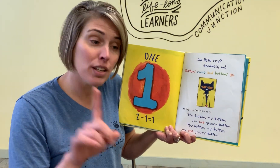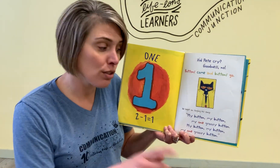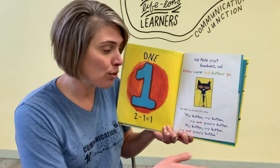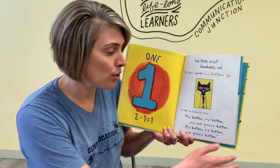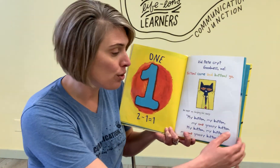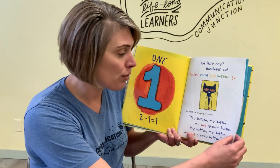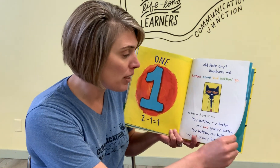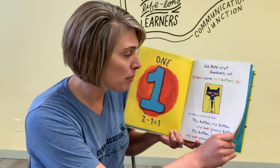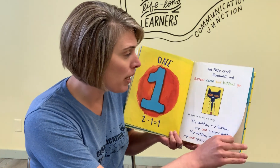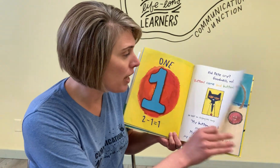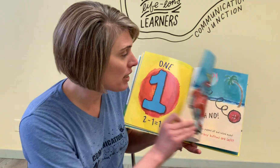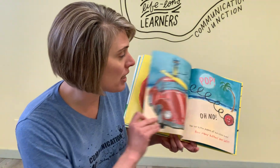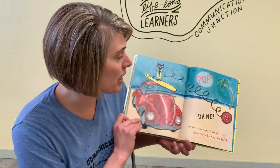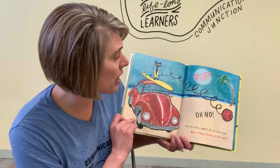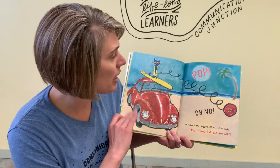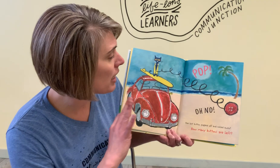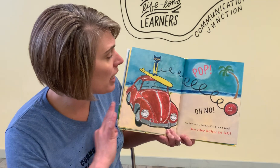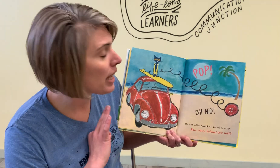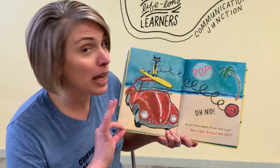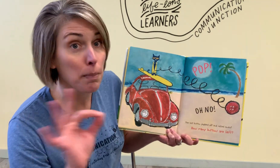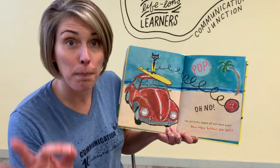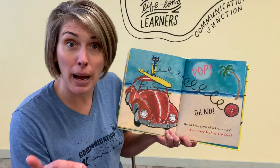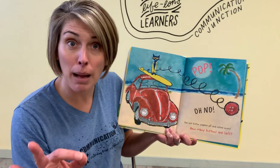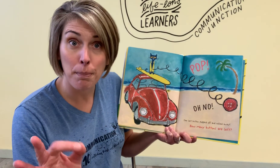1 groovy button. Pop!